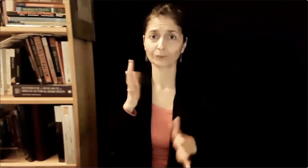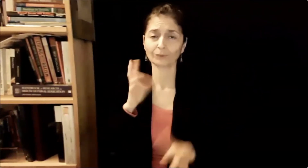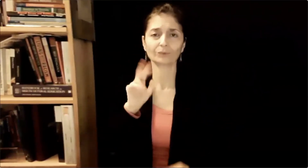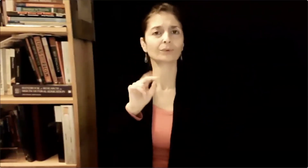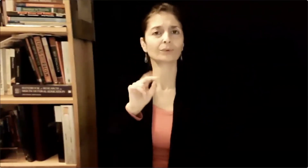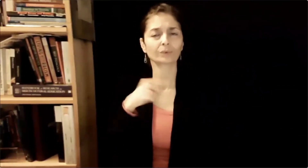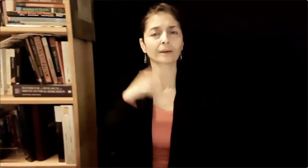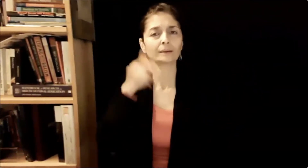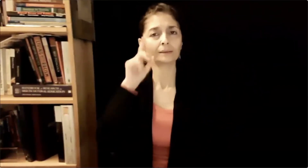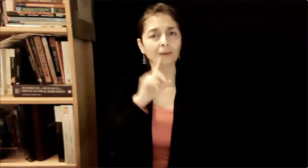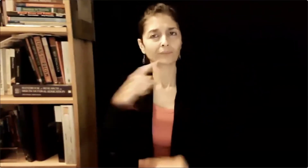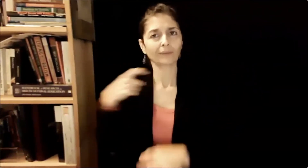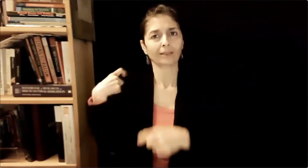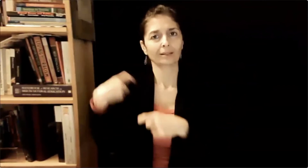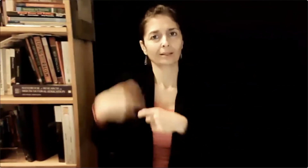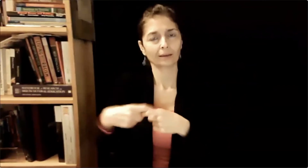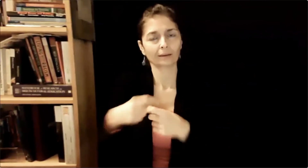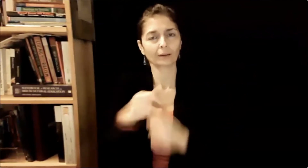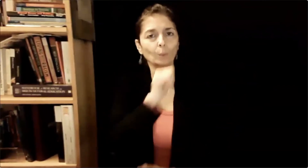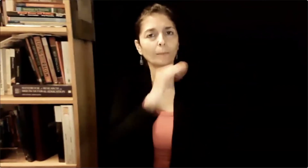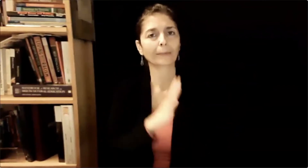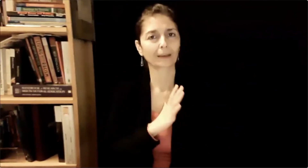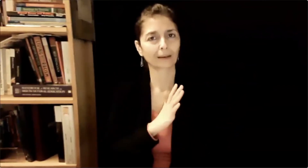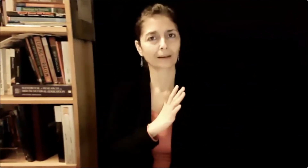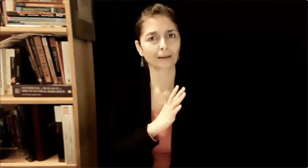deaf. I am a deaf Latina woman.